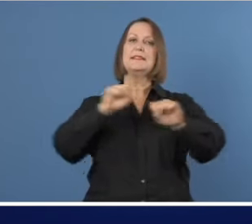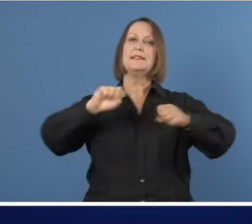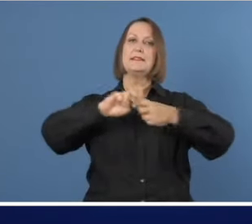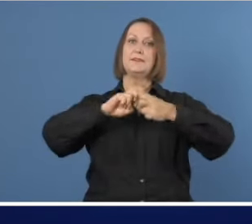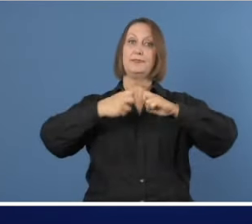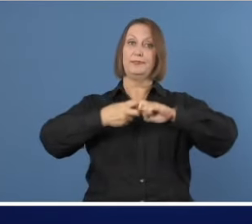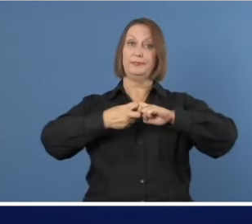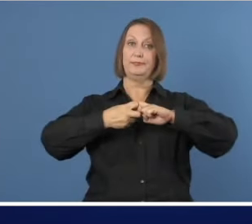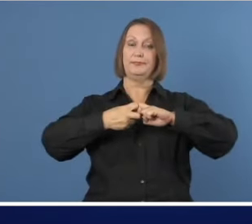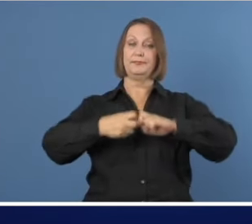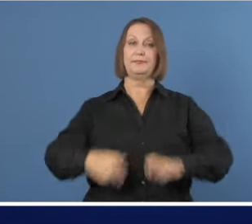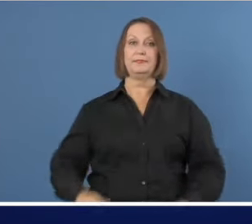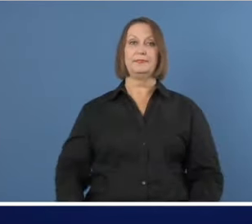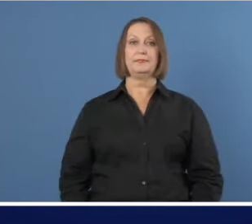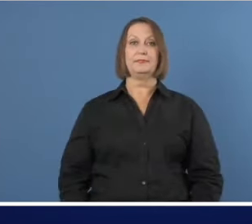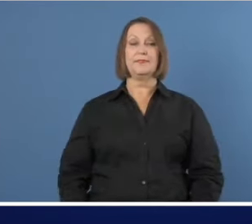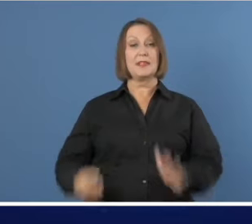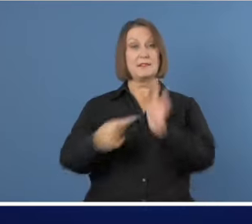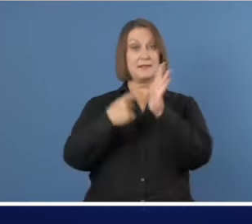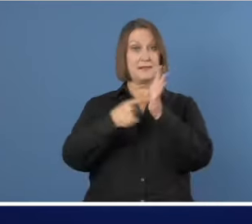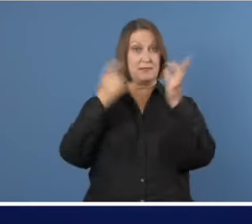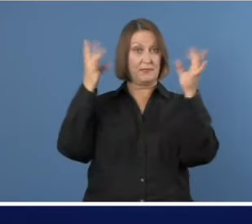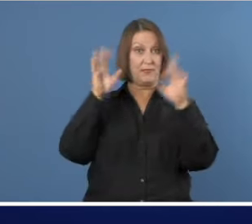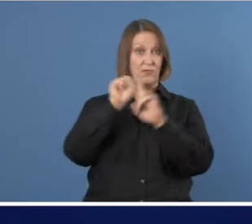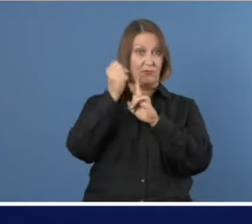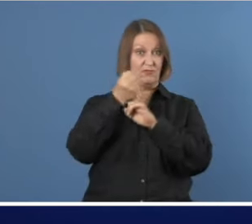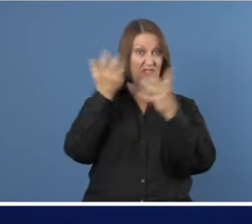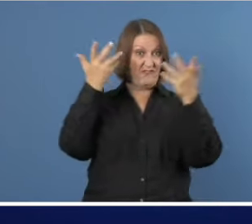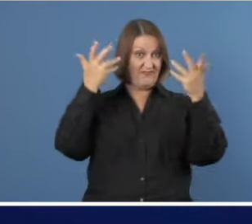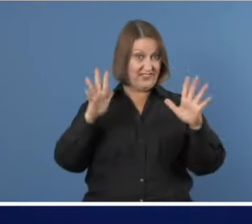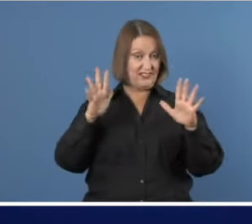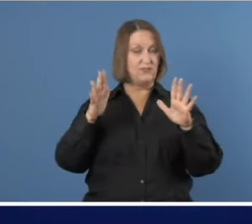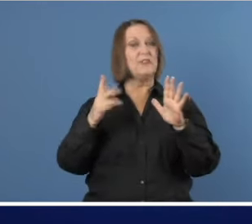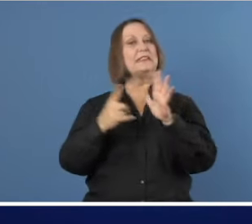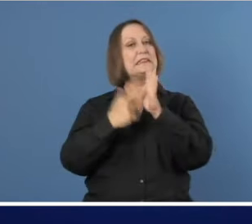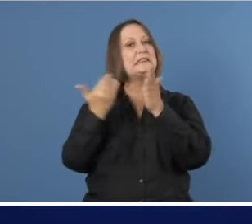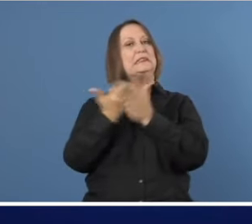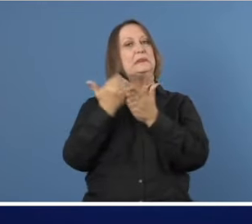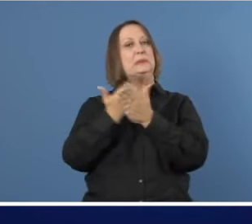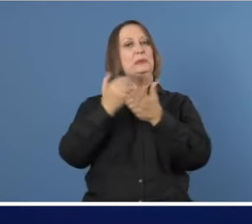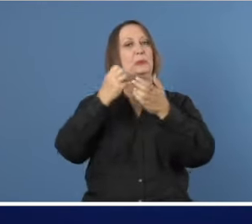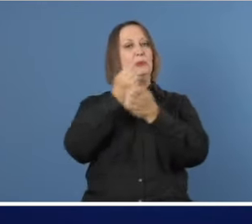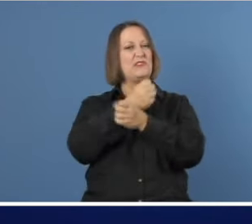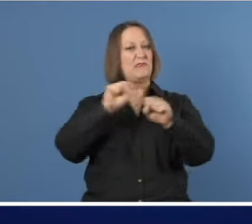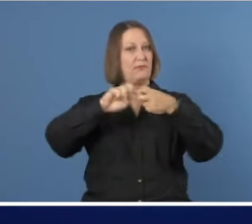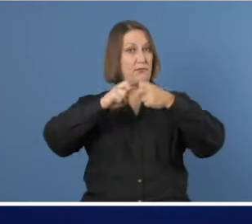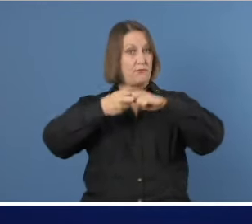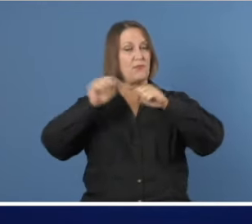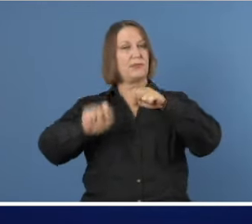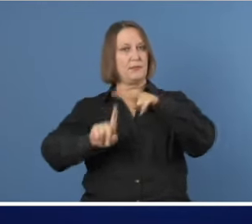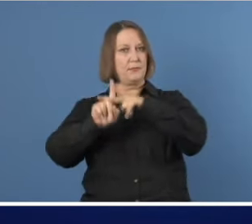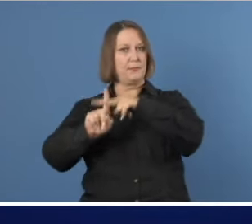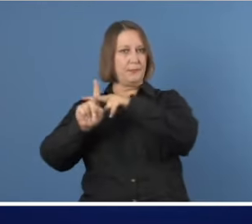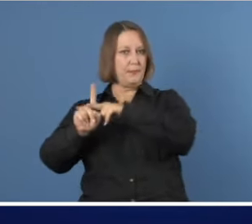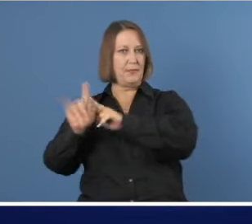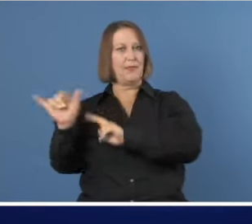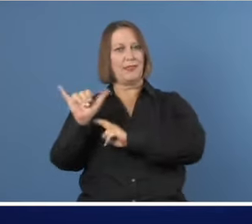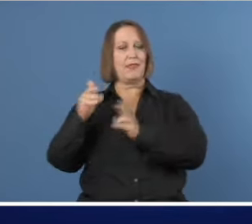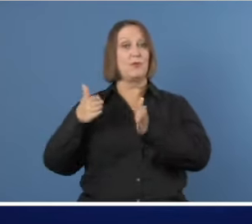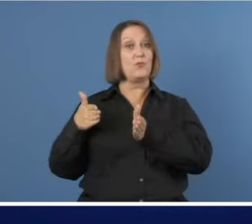Safety issues. Be aware of new safety issues created by the disaster.